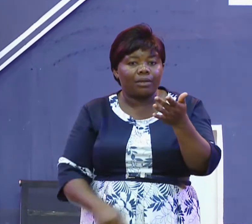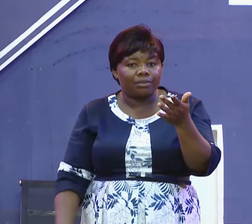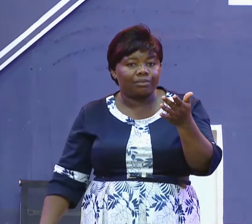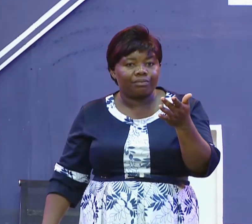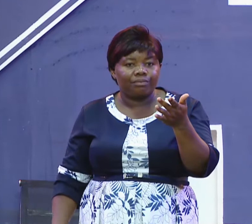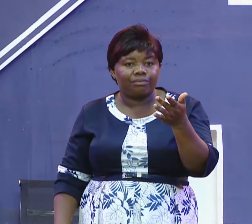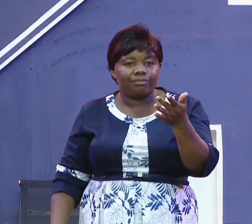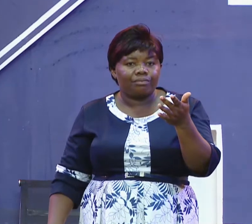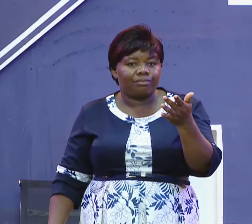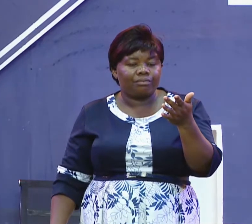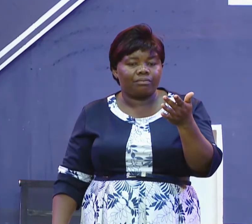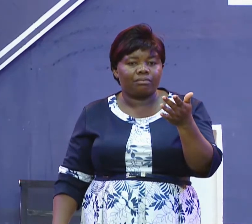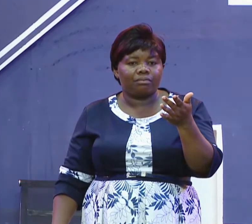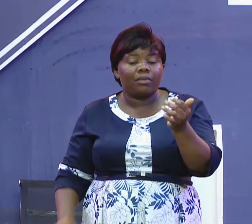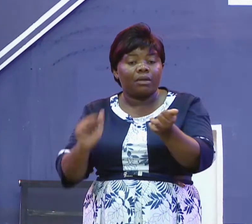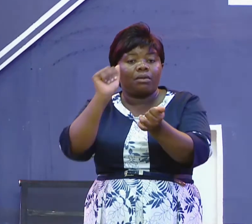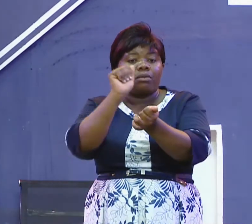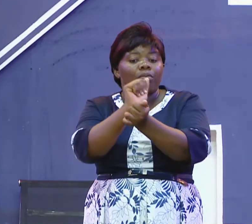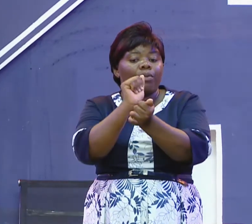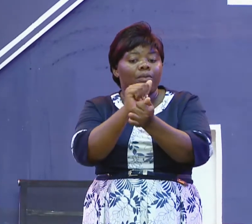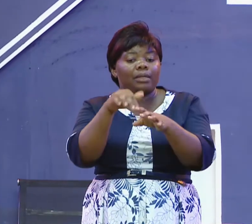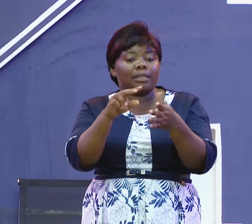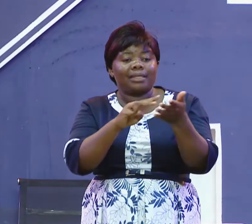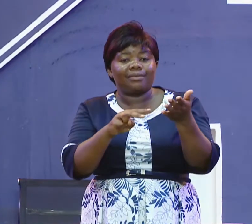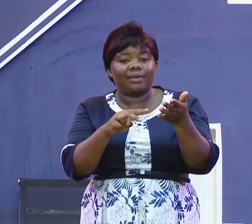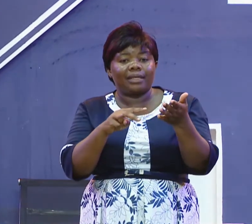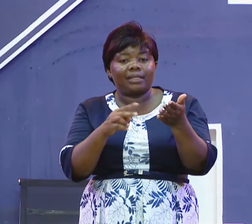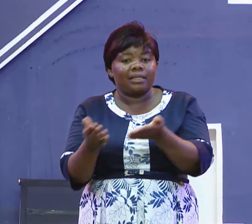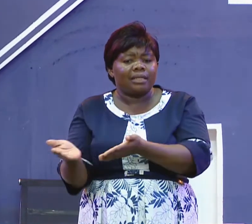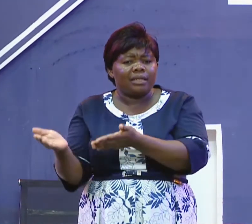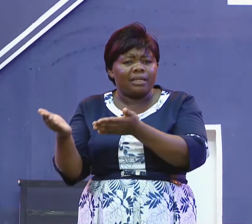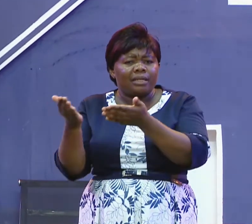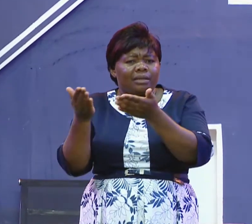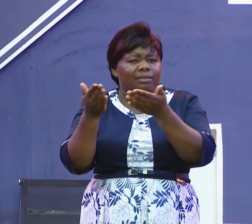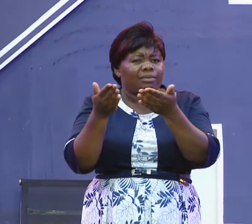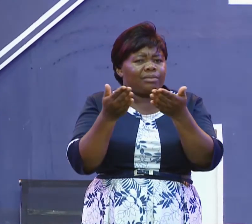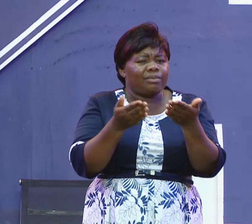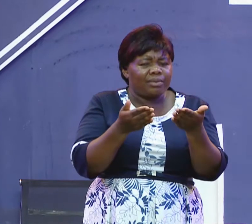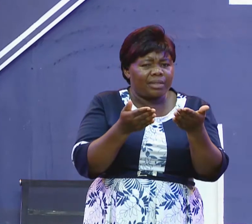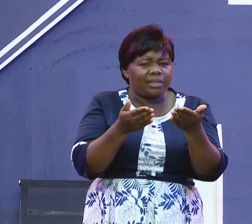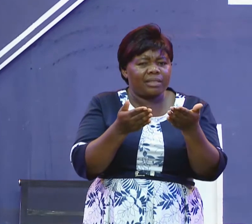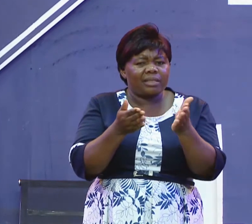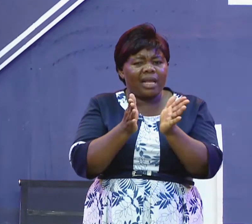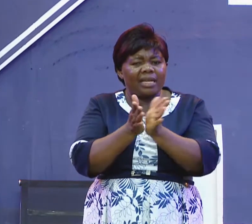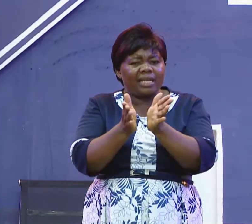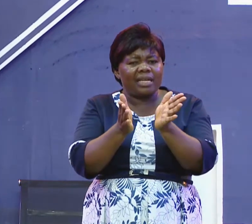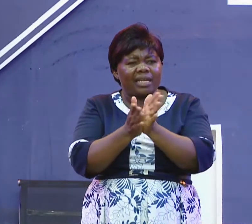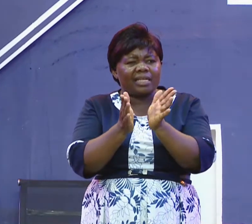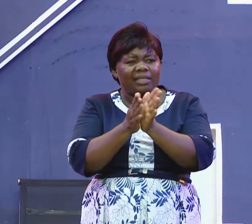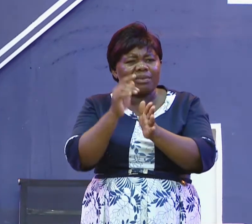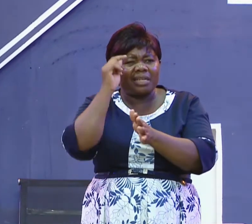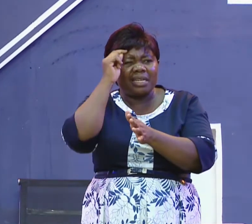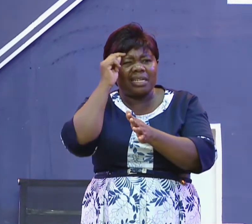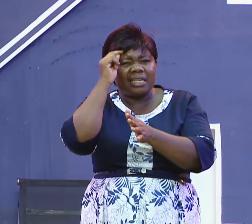muandisi Paulo babayo gira mchila wandiki wecho ajayo element, attitude, aspect